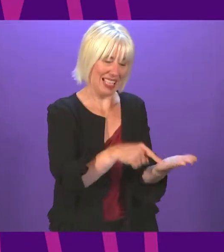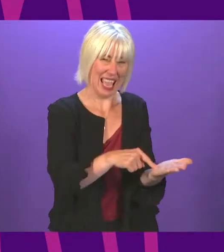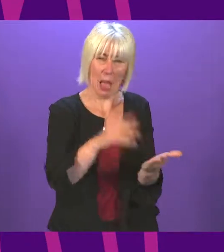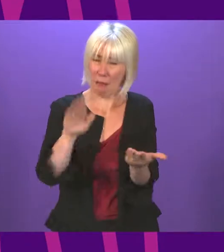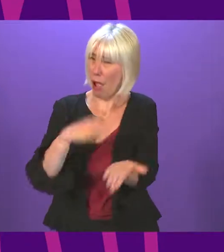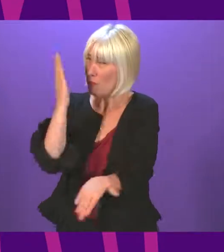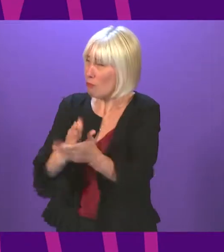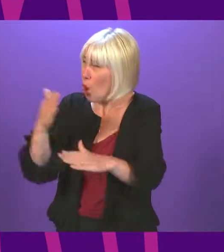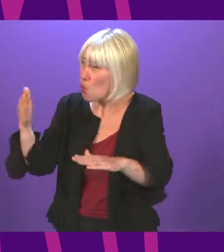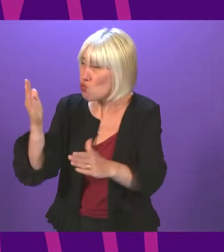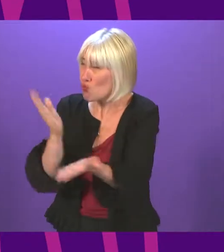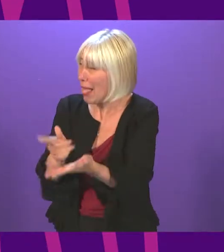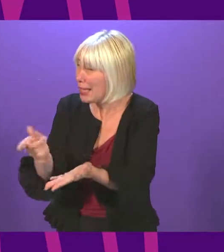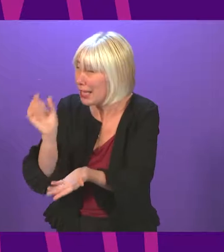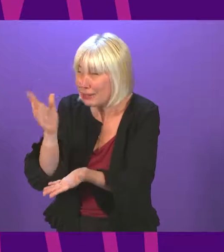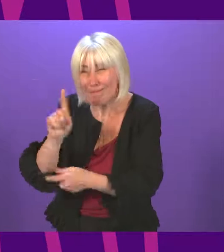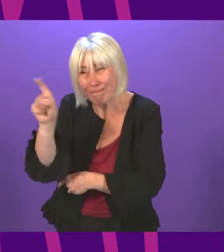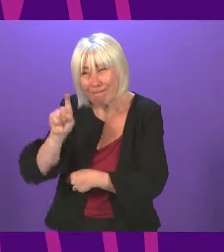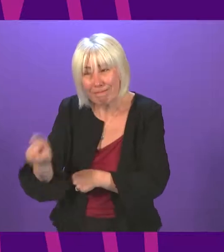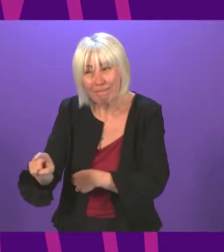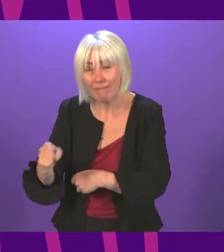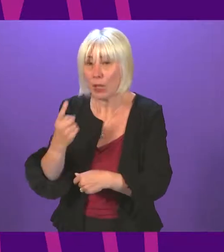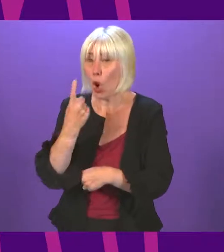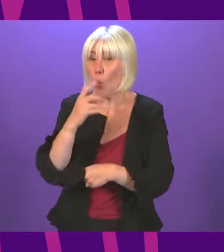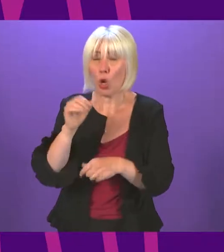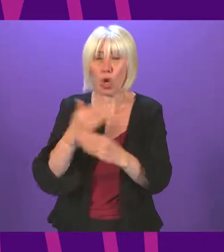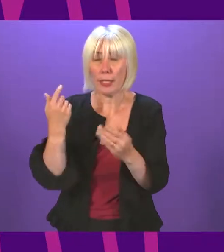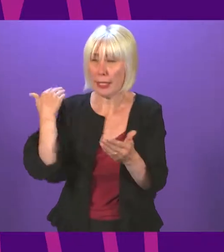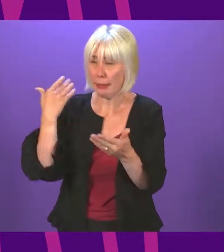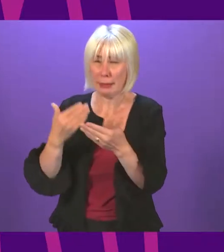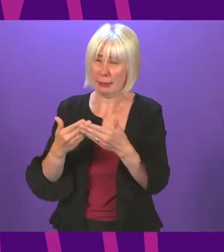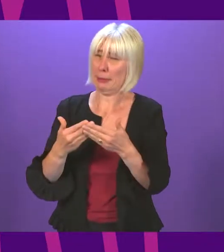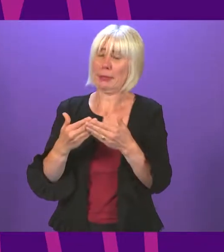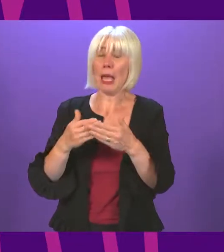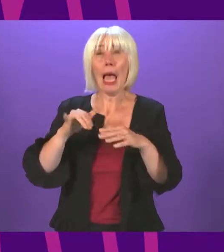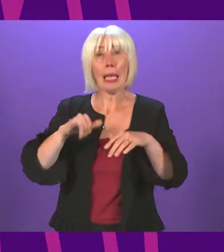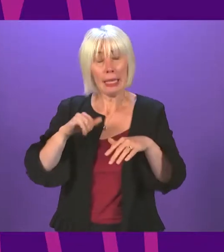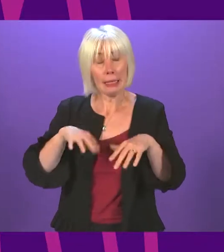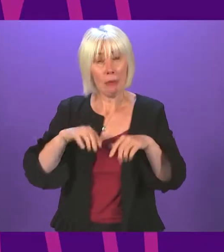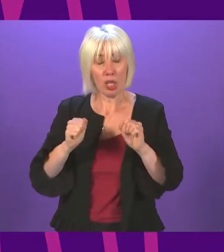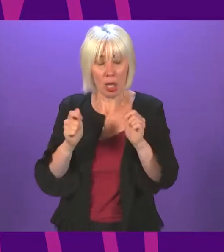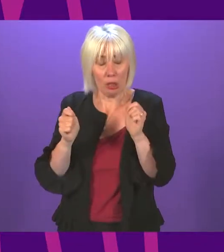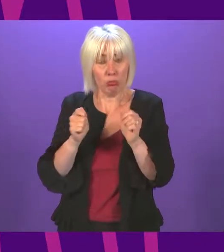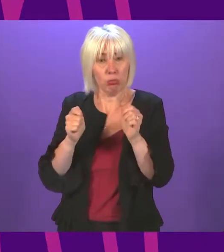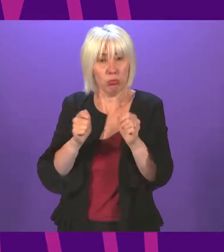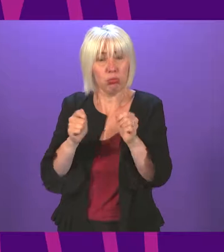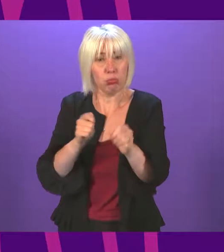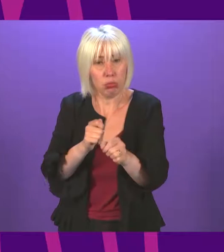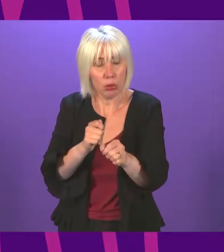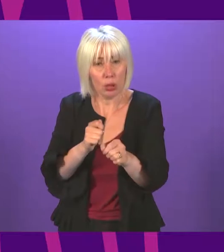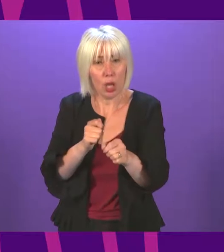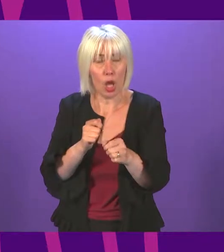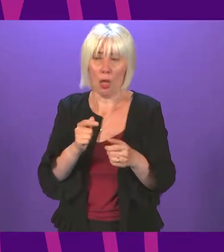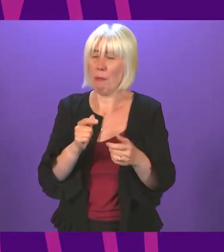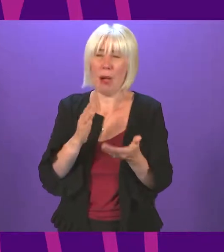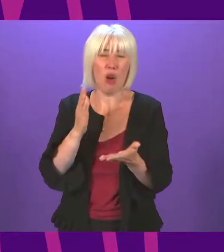far from this being a hundred days in which the SNPE have transformed Scotland and started that important work of our national recovery, it is instead a